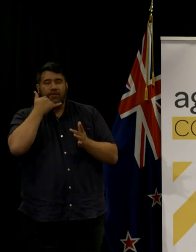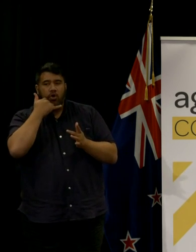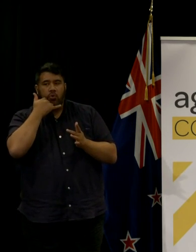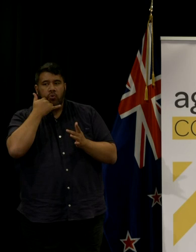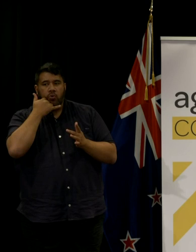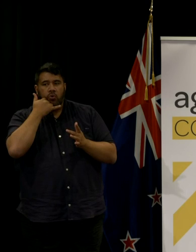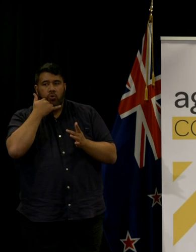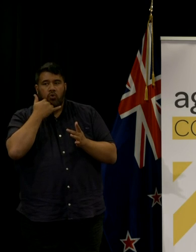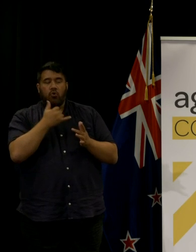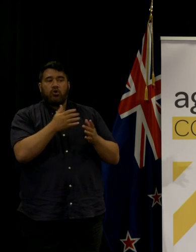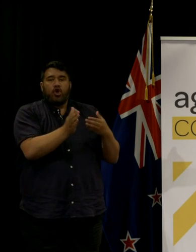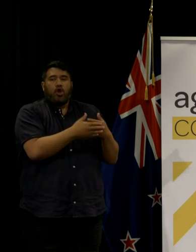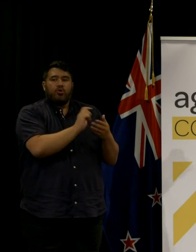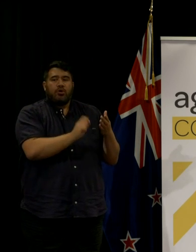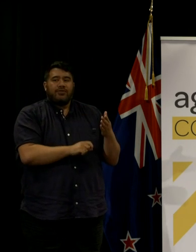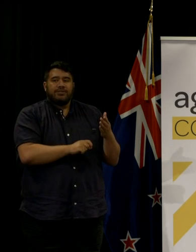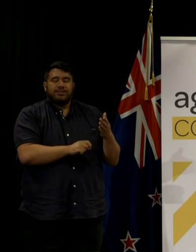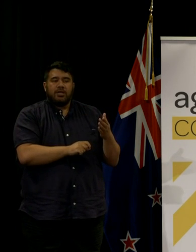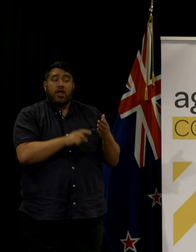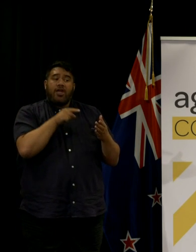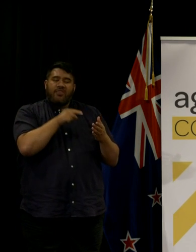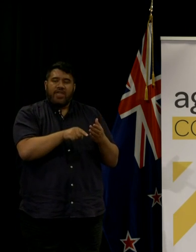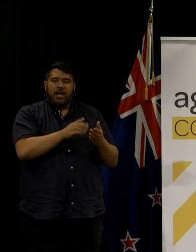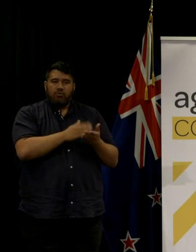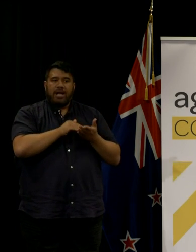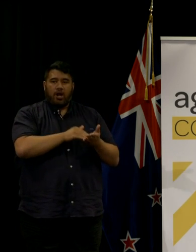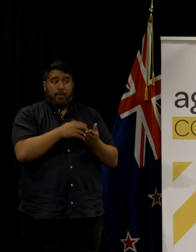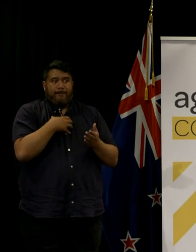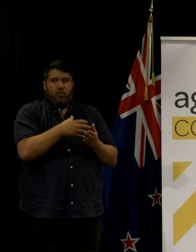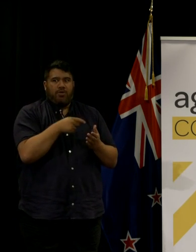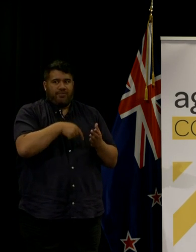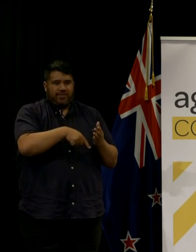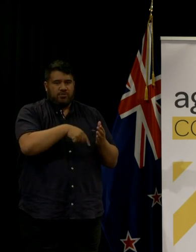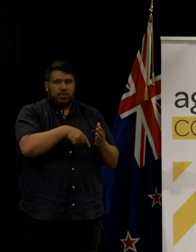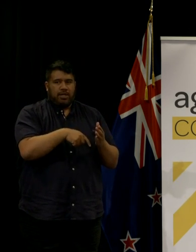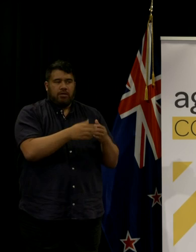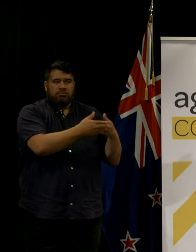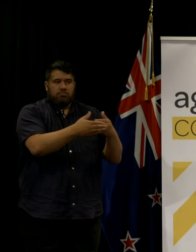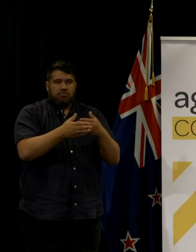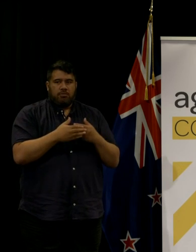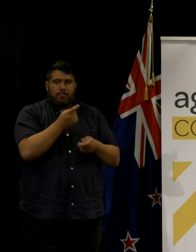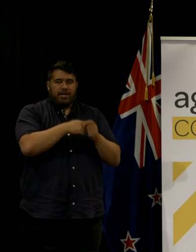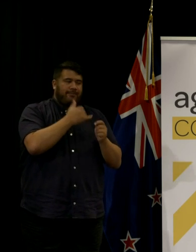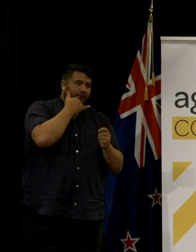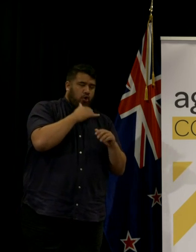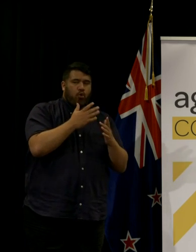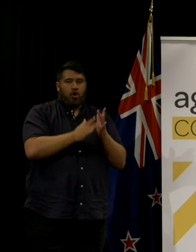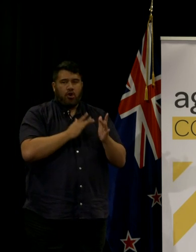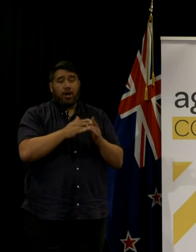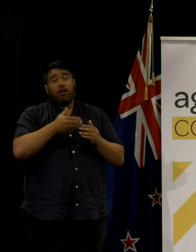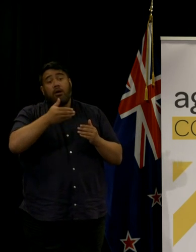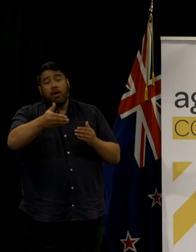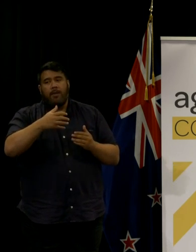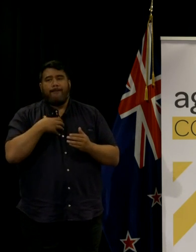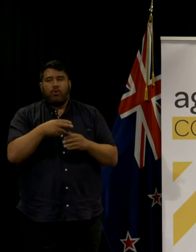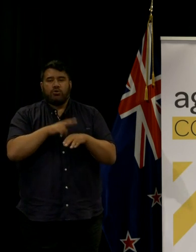by phone or by video conference, and that's really taking off this week. They will be able to and should be doing more of that once we go into